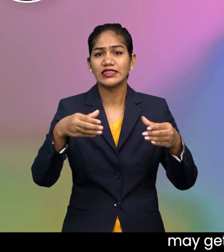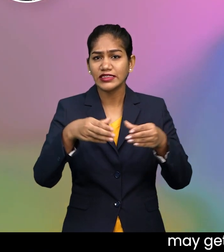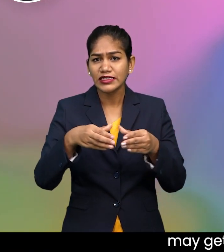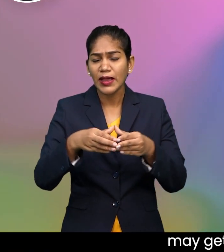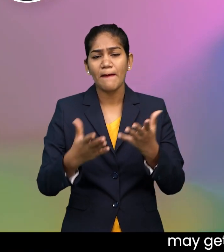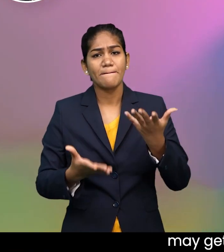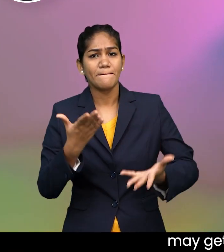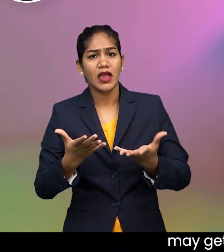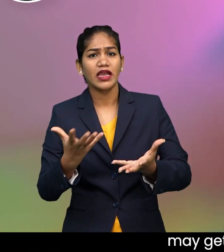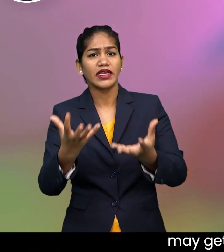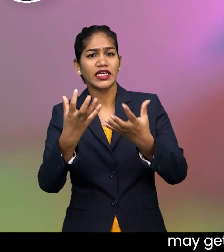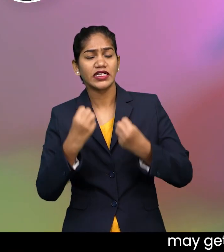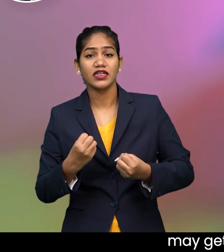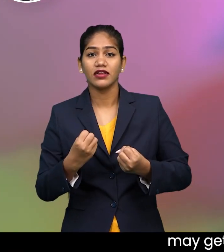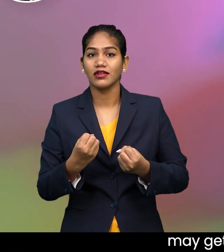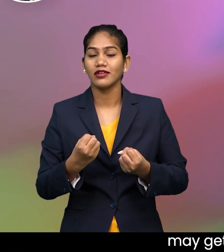get retirement pension.